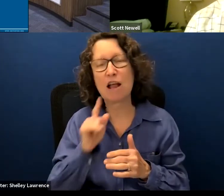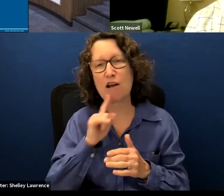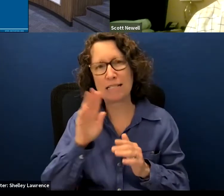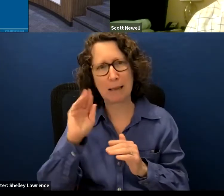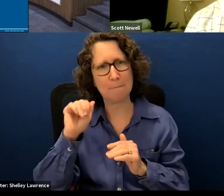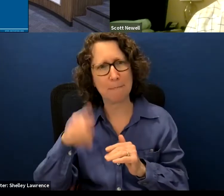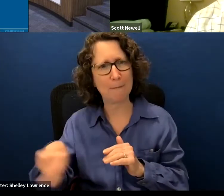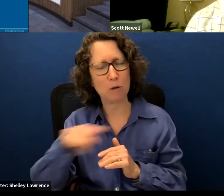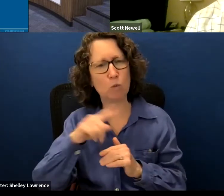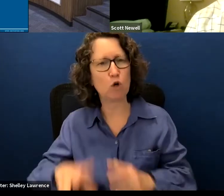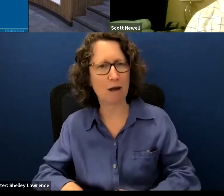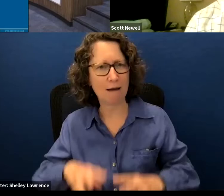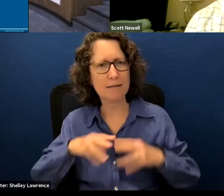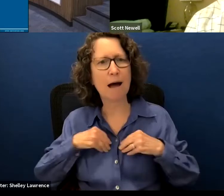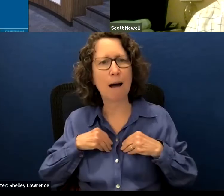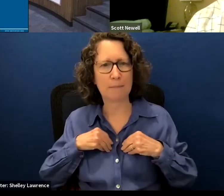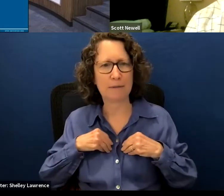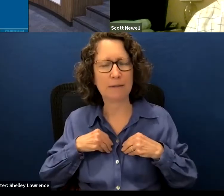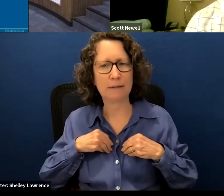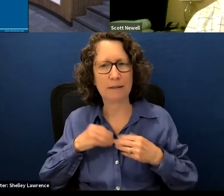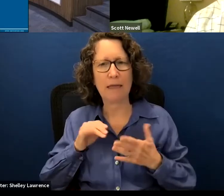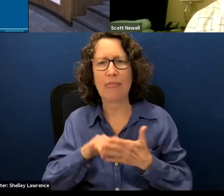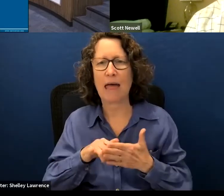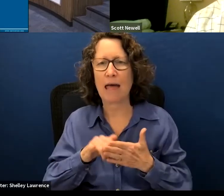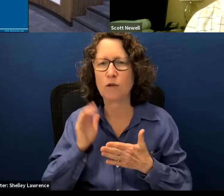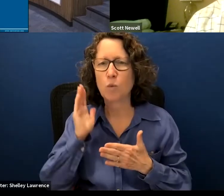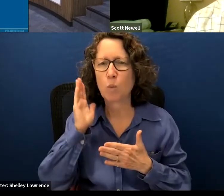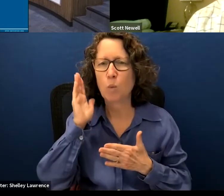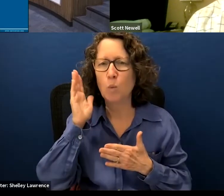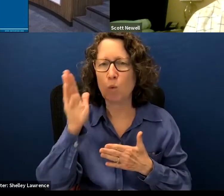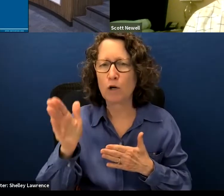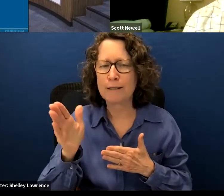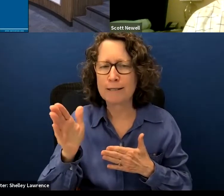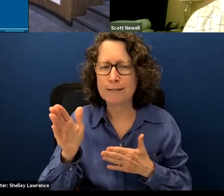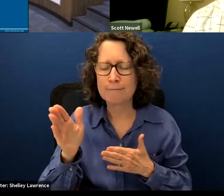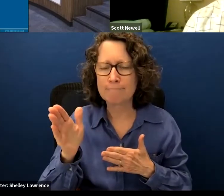you could adopt that would,